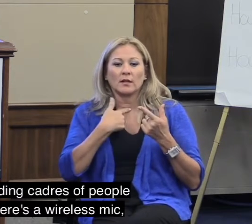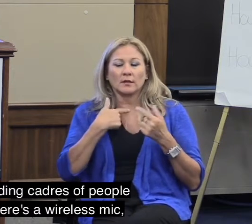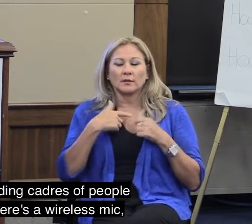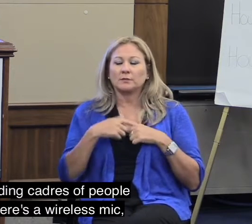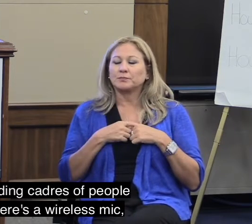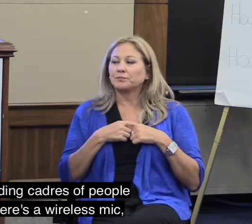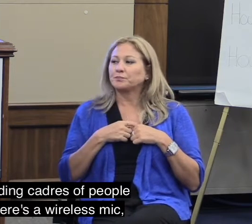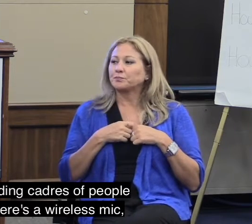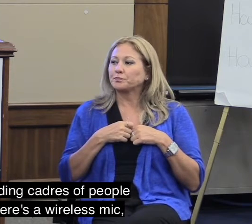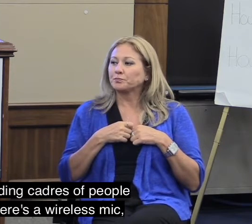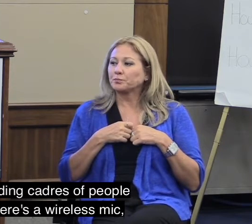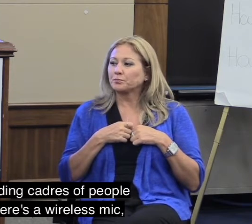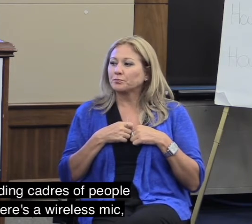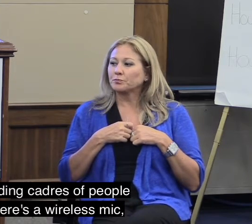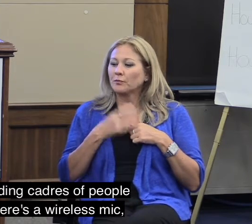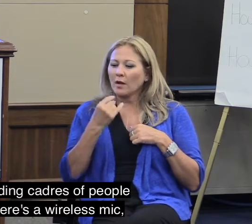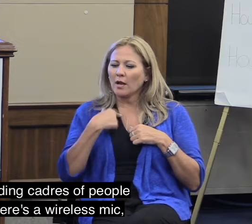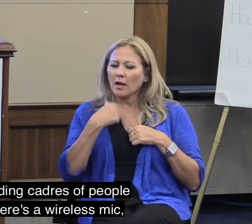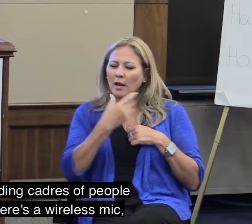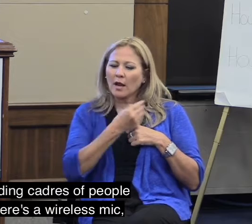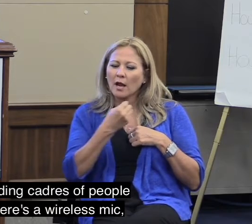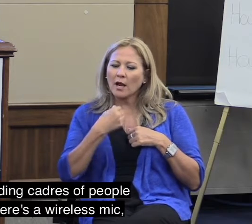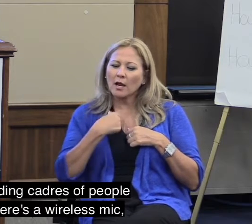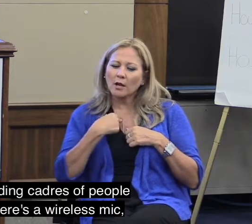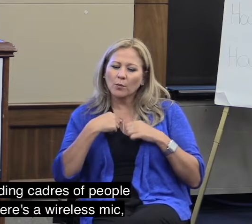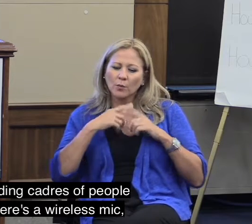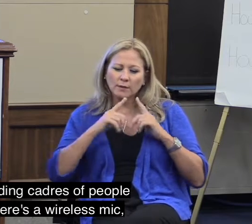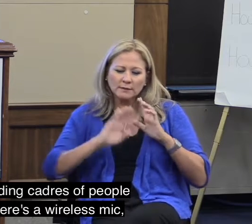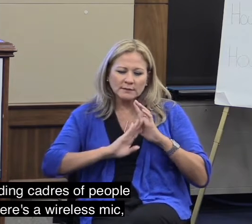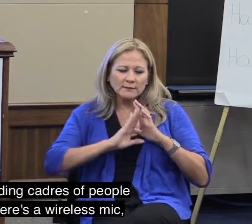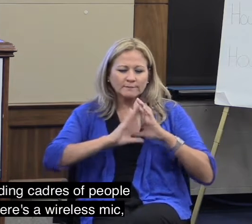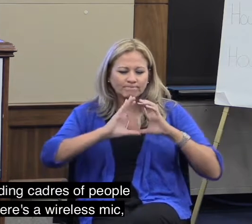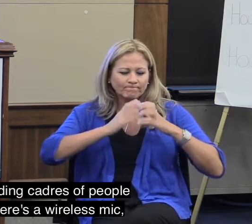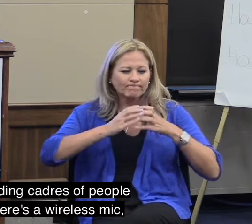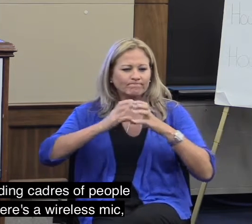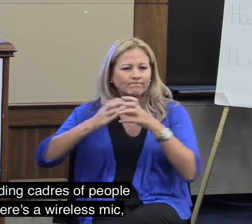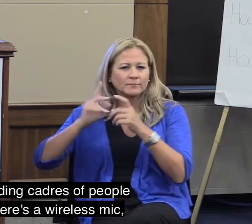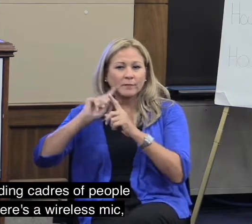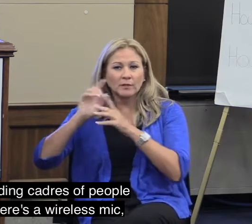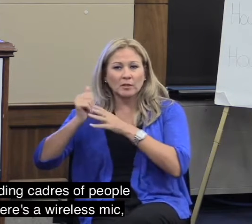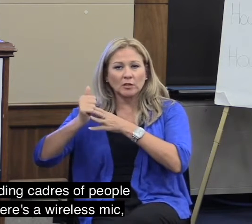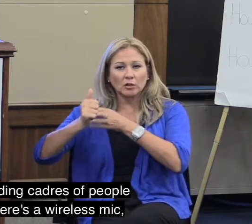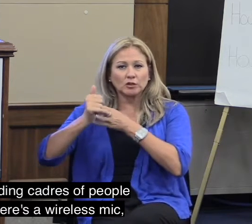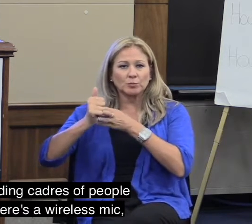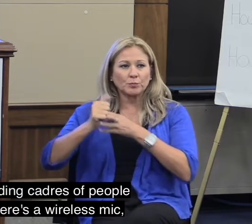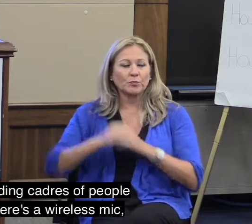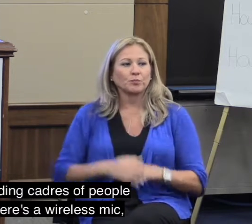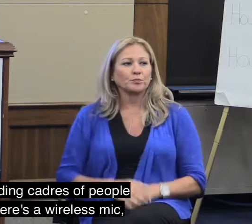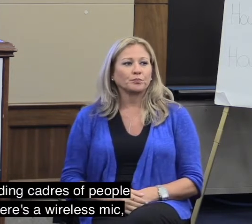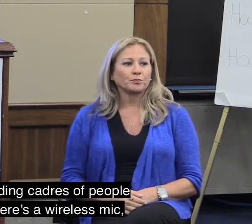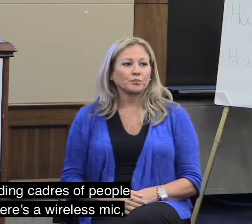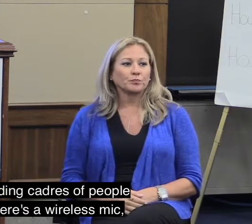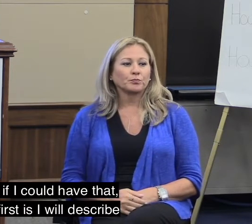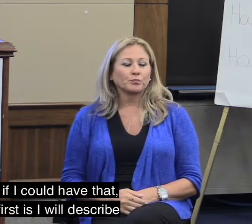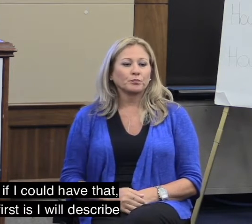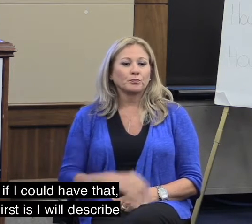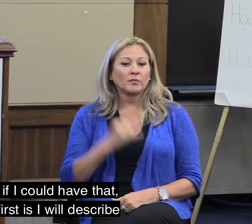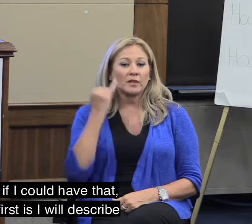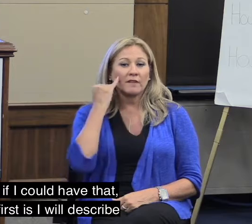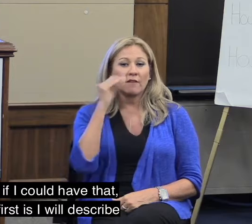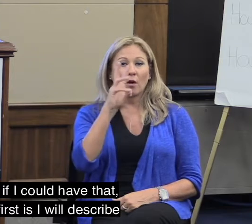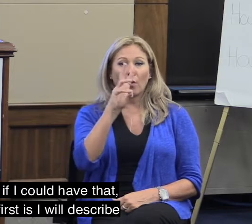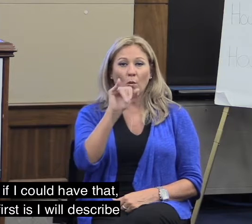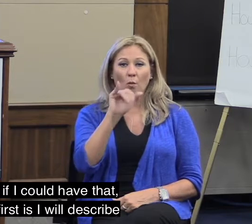that by building cadres of people in leadership. And if there's a wireless mic, then